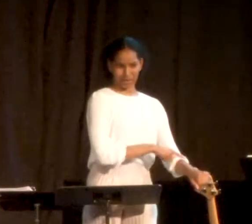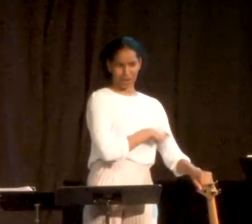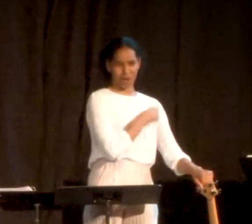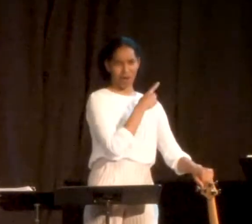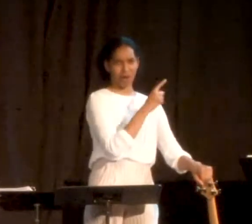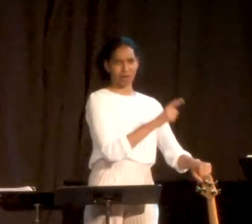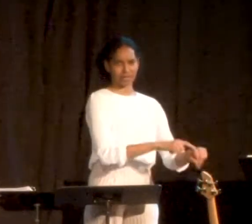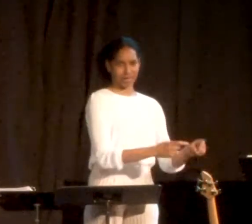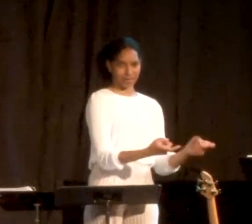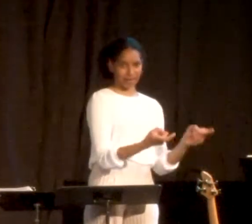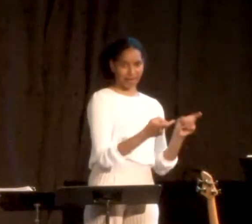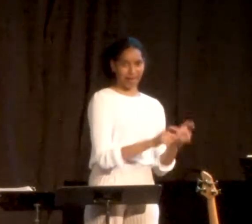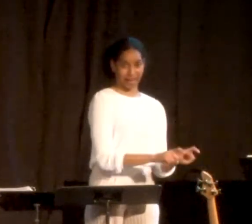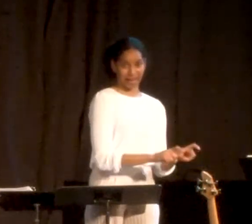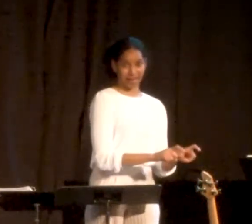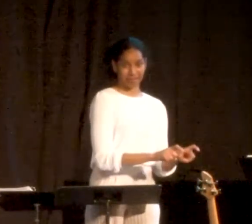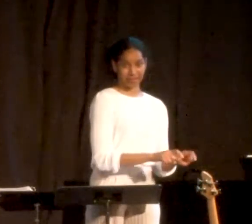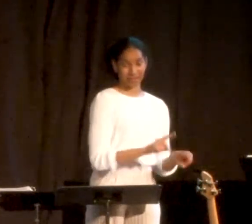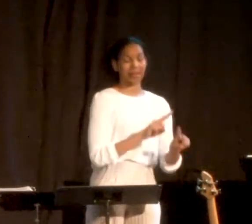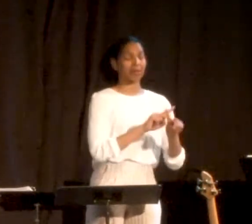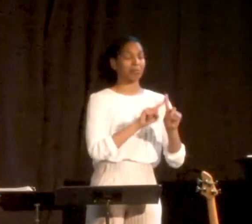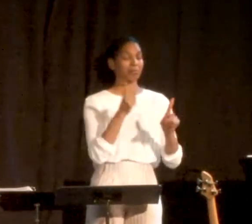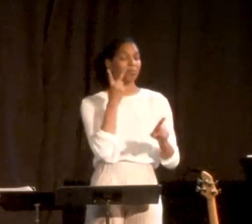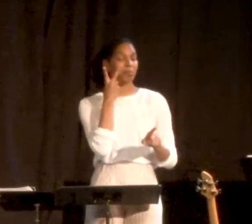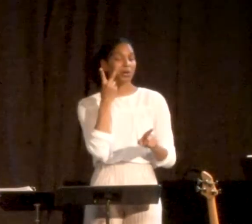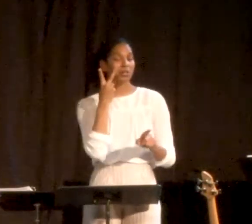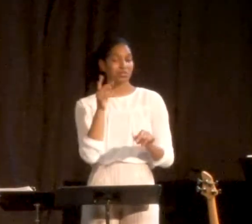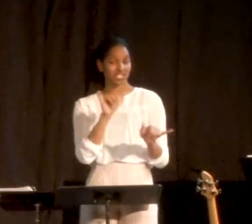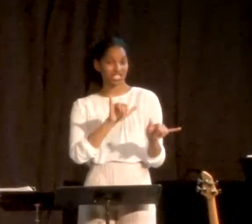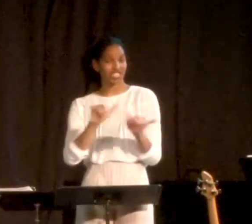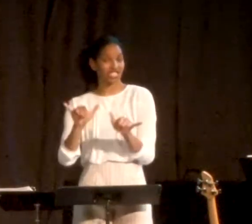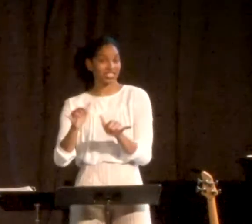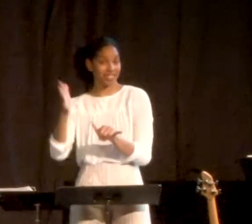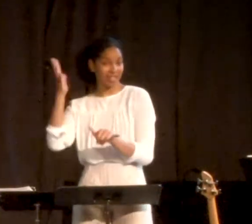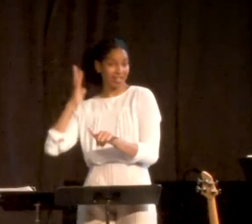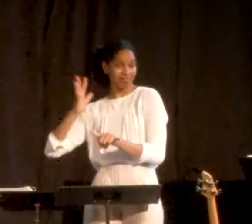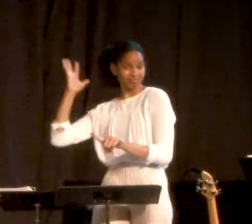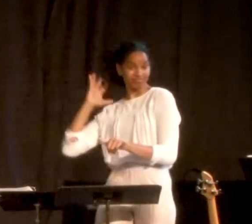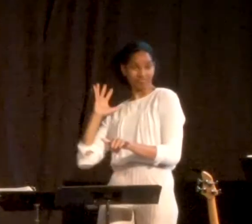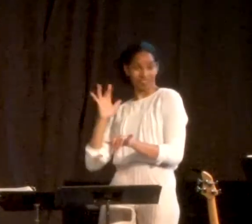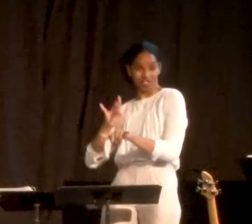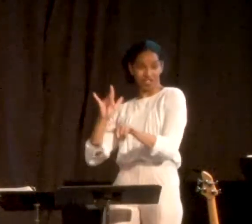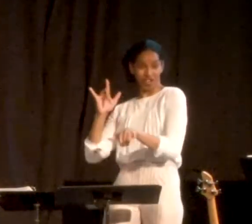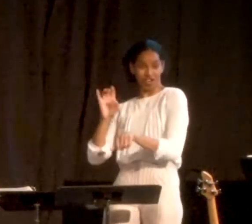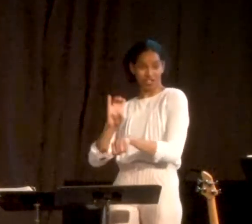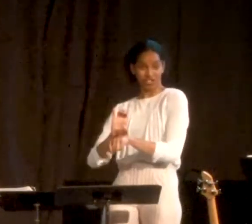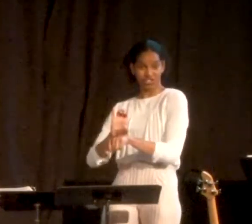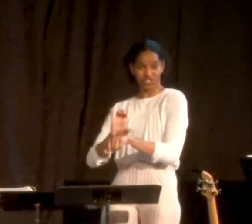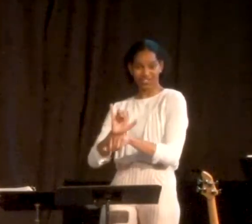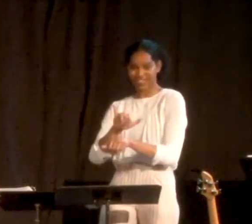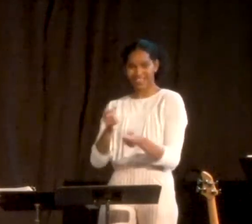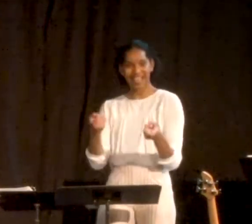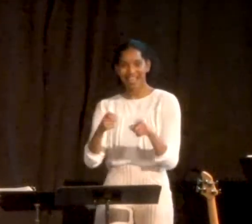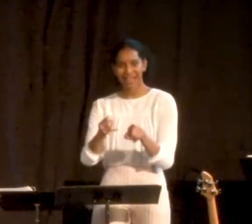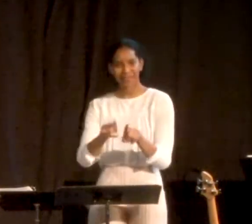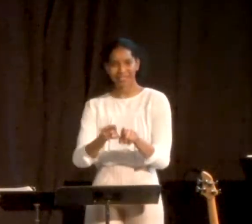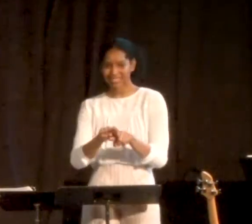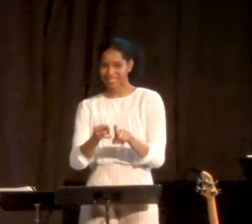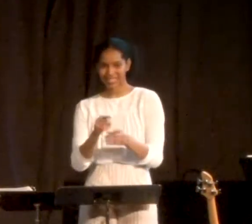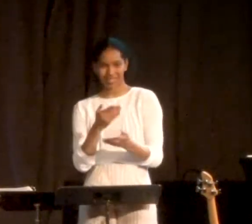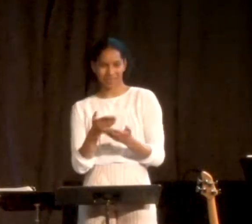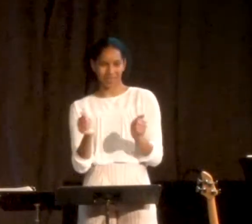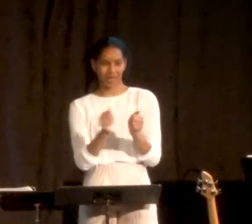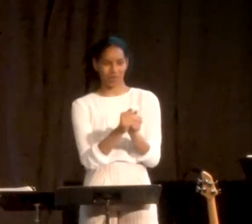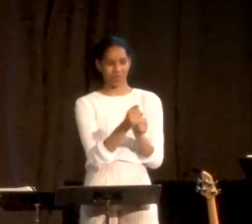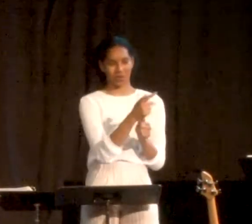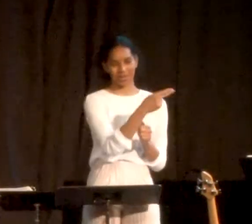Well, if the tension between the Hebraists and the Hellenists is any indication, it can emerge